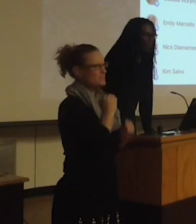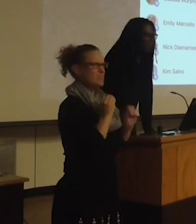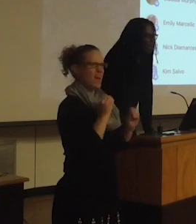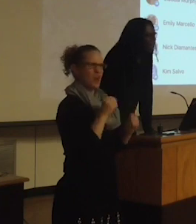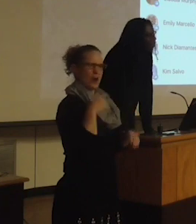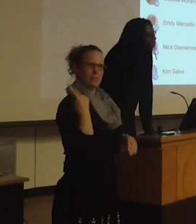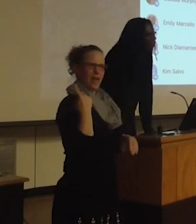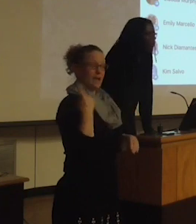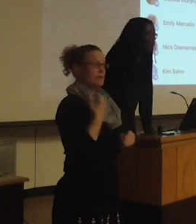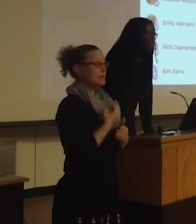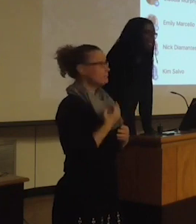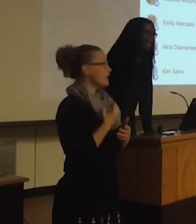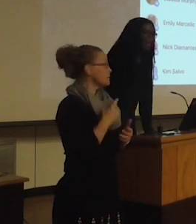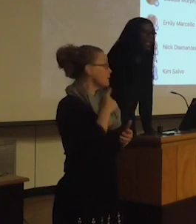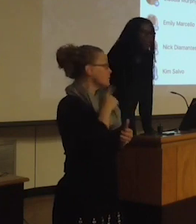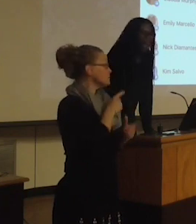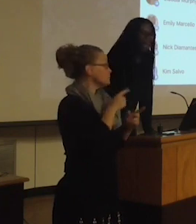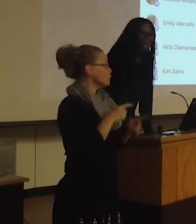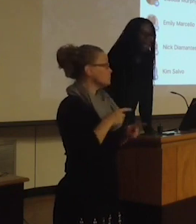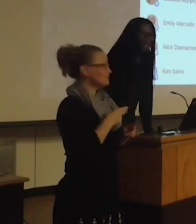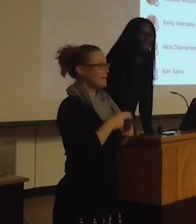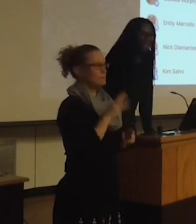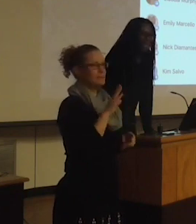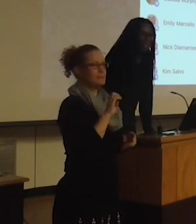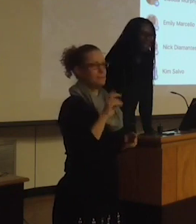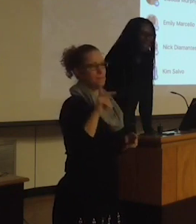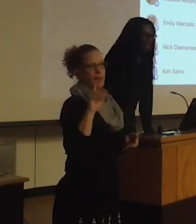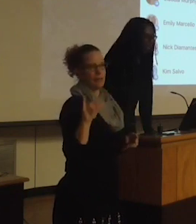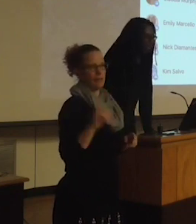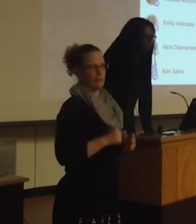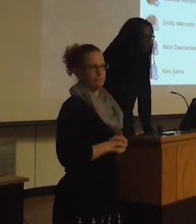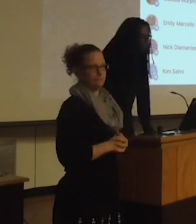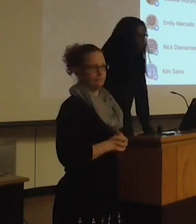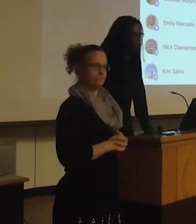are black. In fact, the very first person's name is Becky.